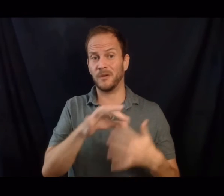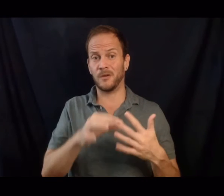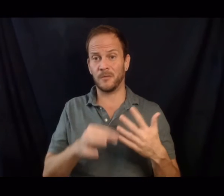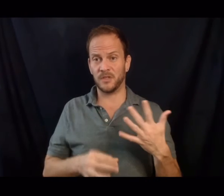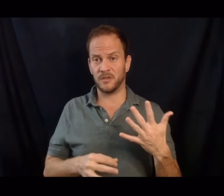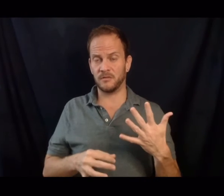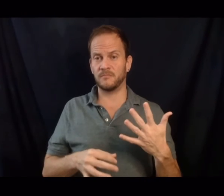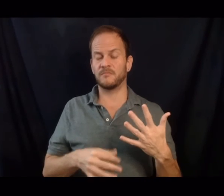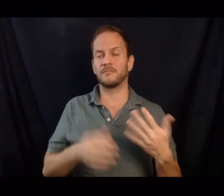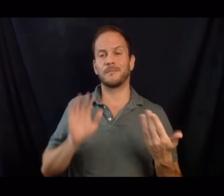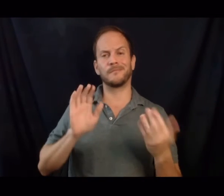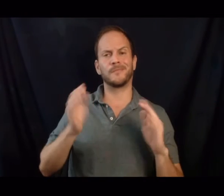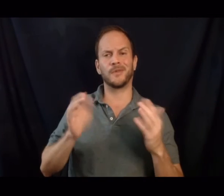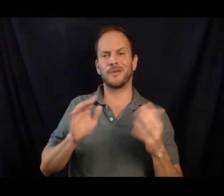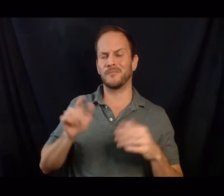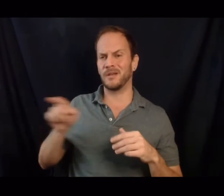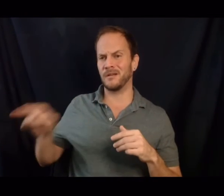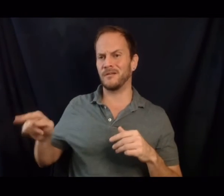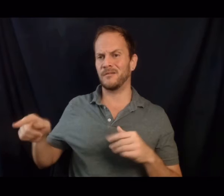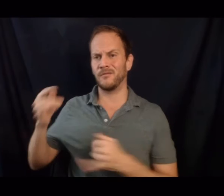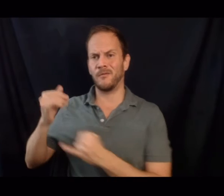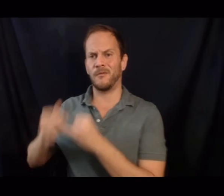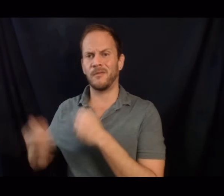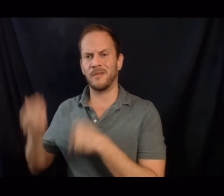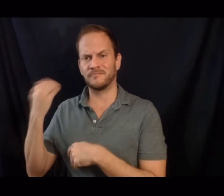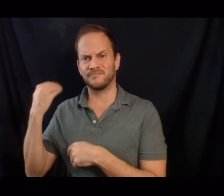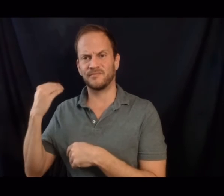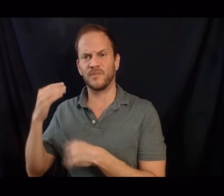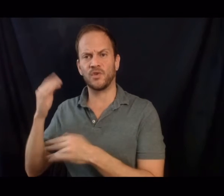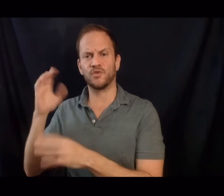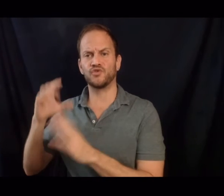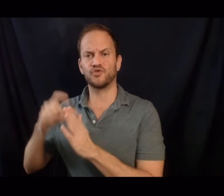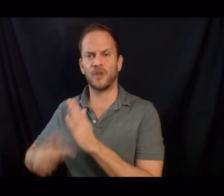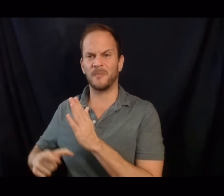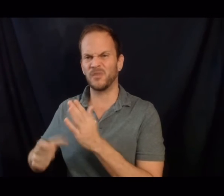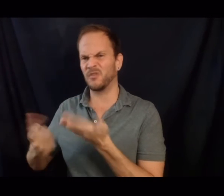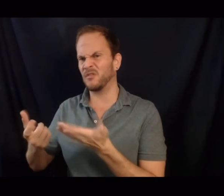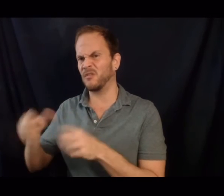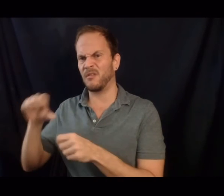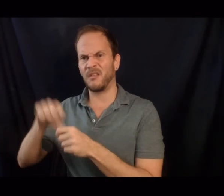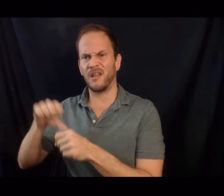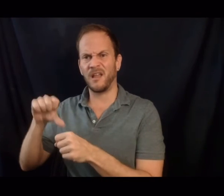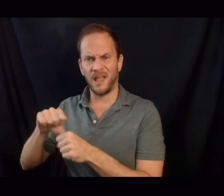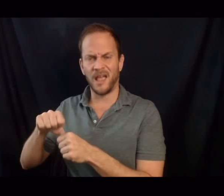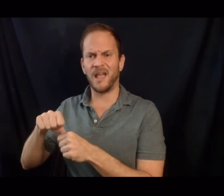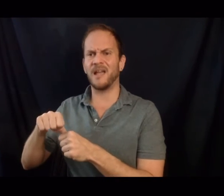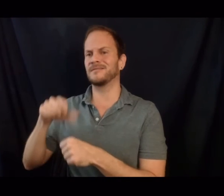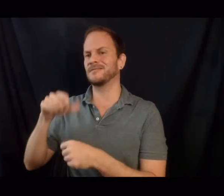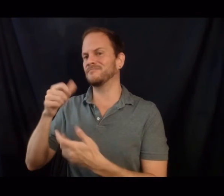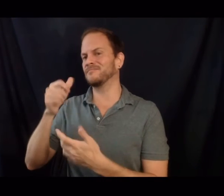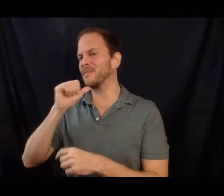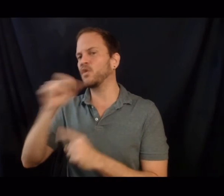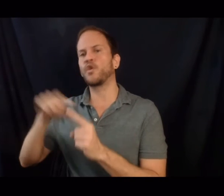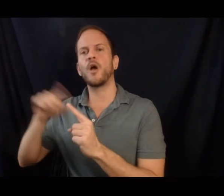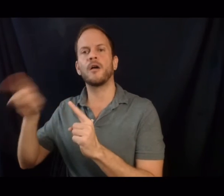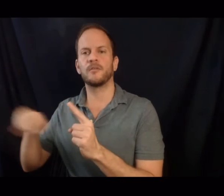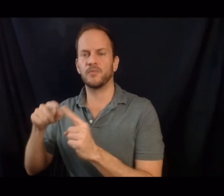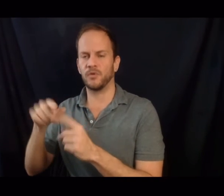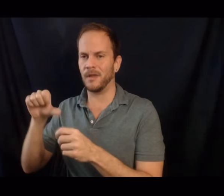the last chapter. That is the fossil fuels and nuclear power. And this